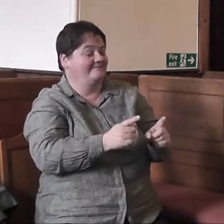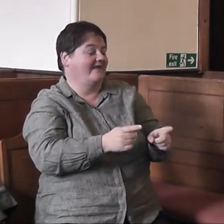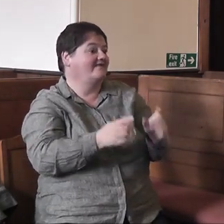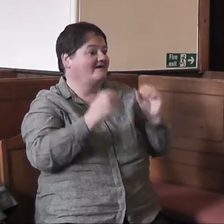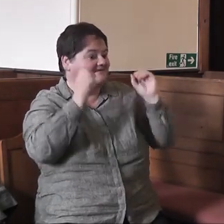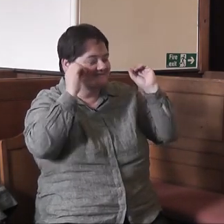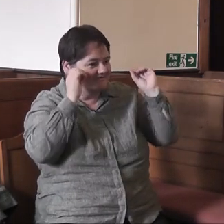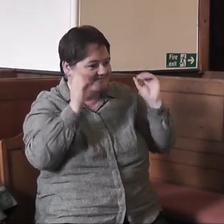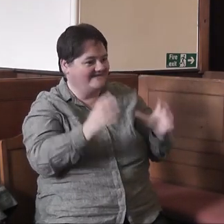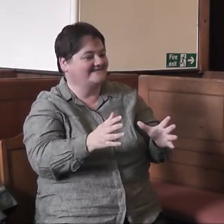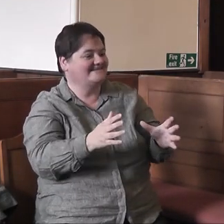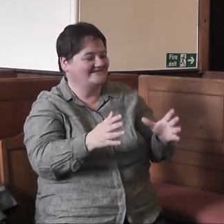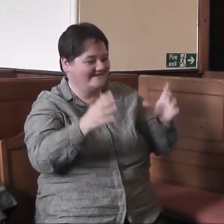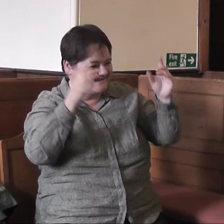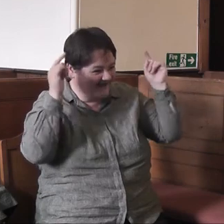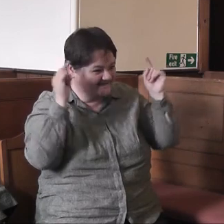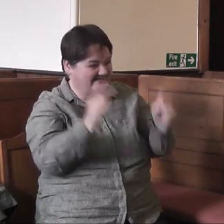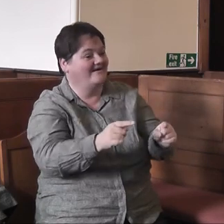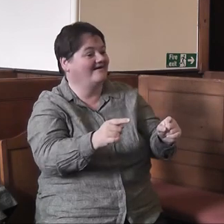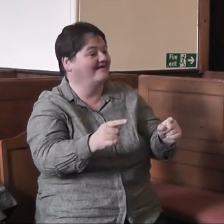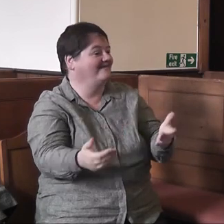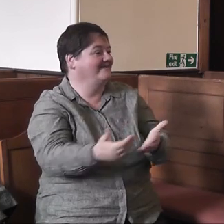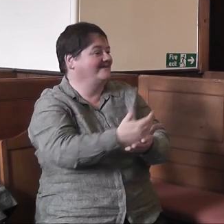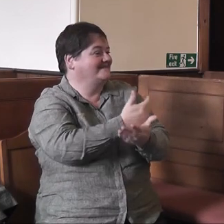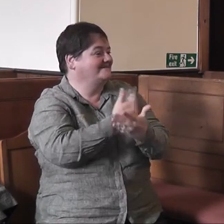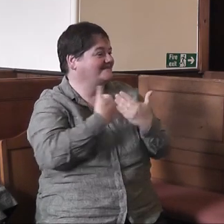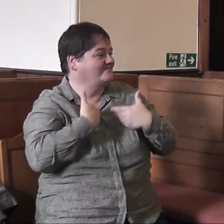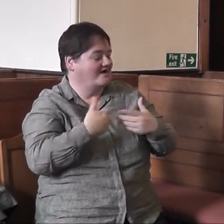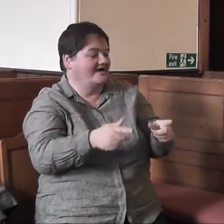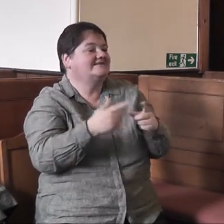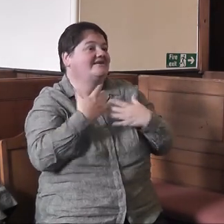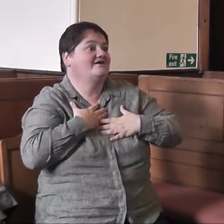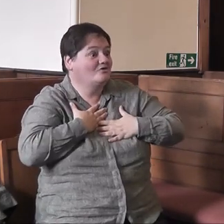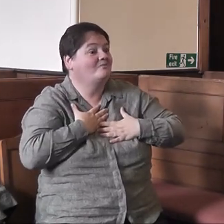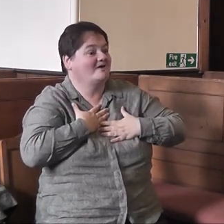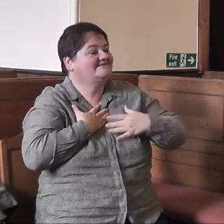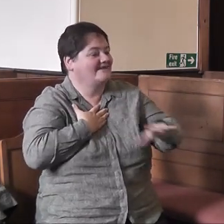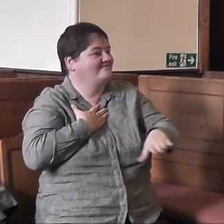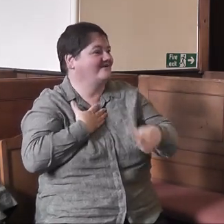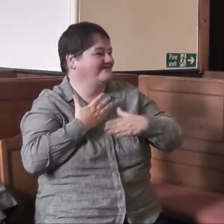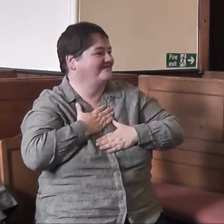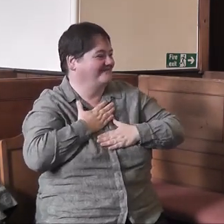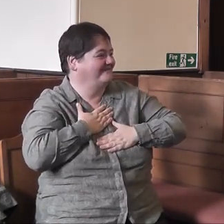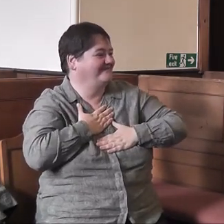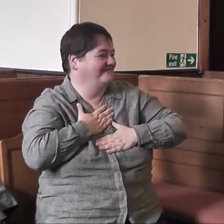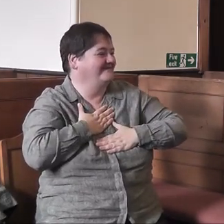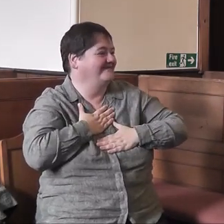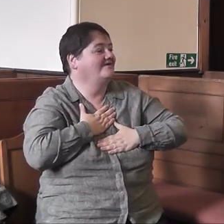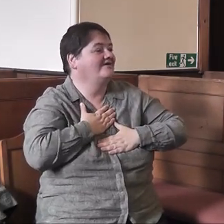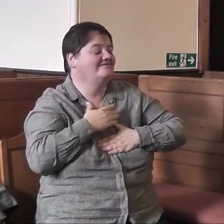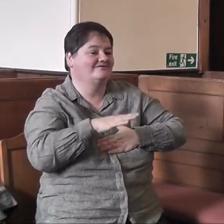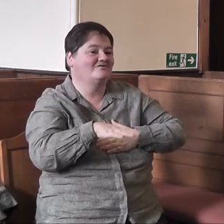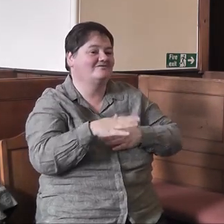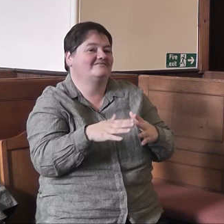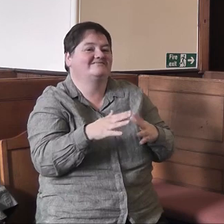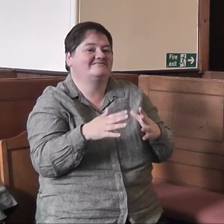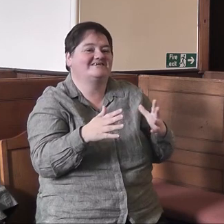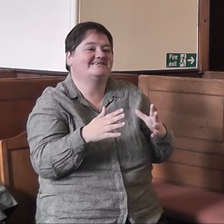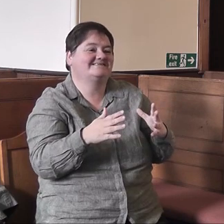And then there's that realization at the end, Saviour, as in like, you're my Saviour. Mm-hmm. You know, not just,